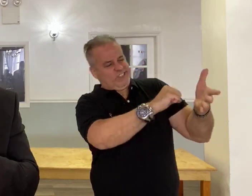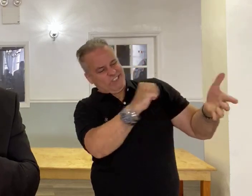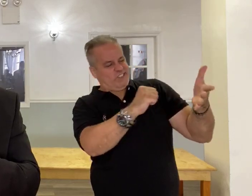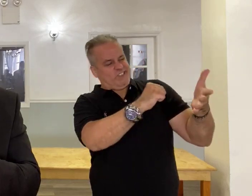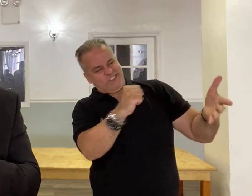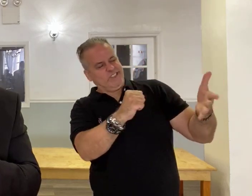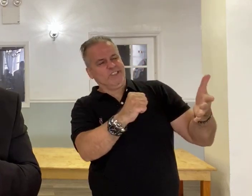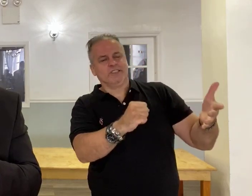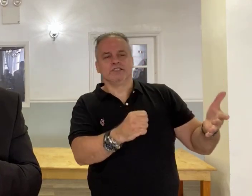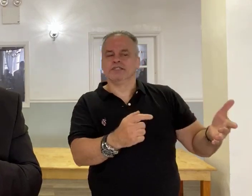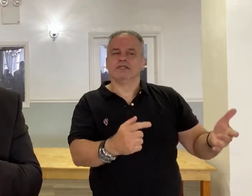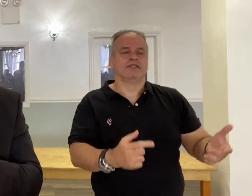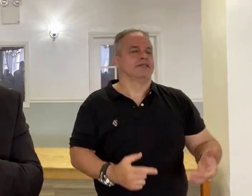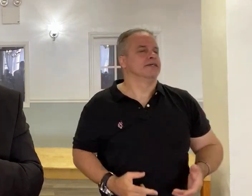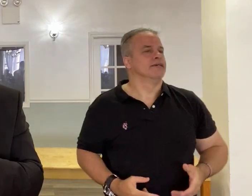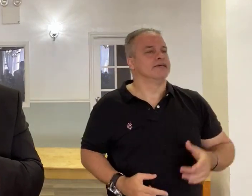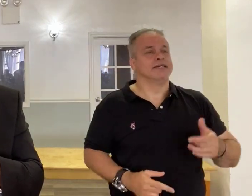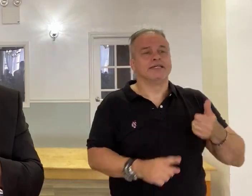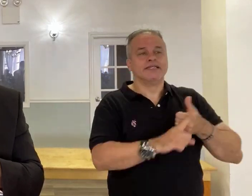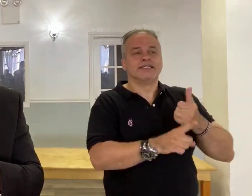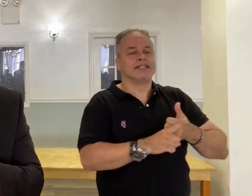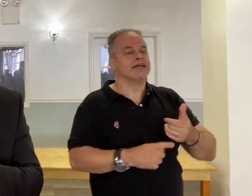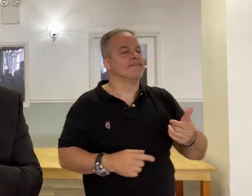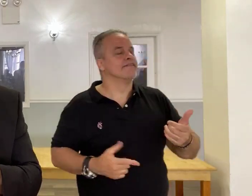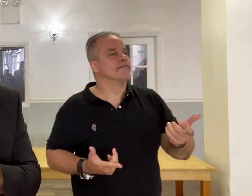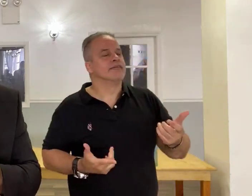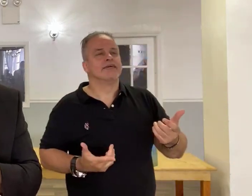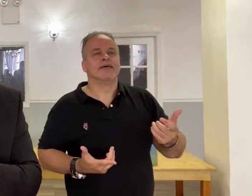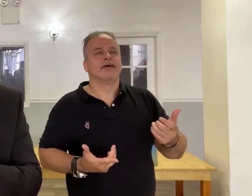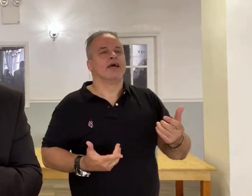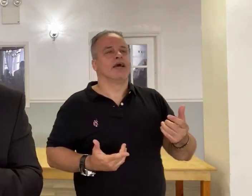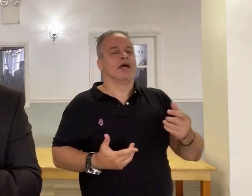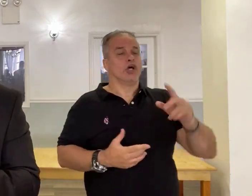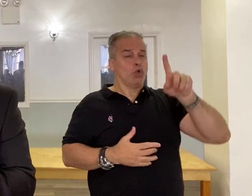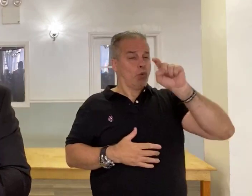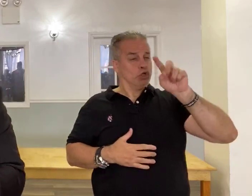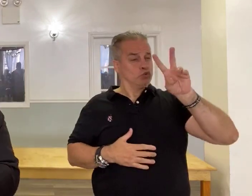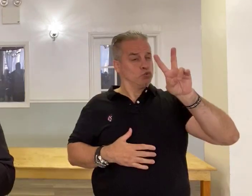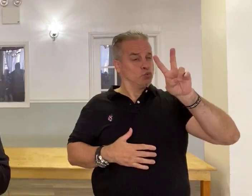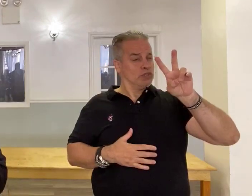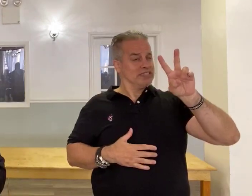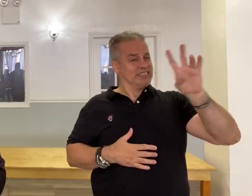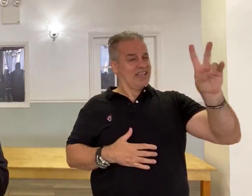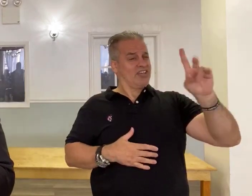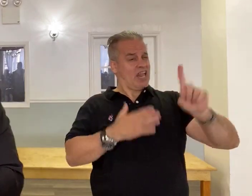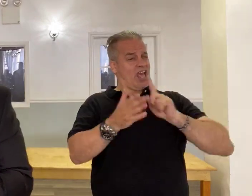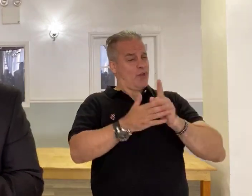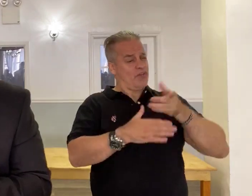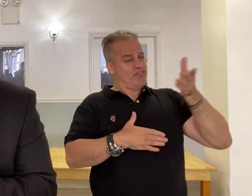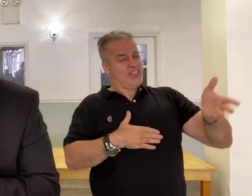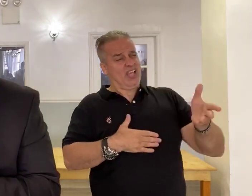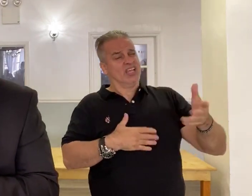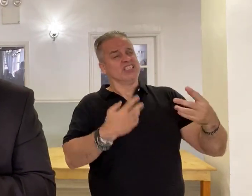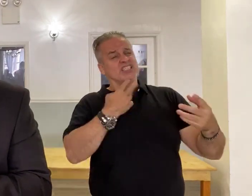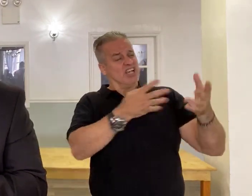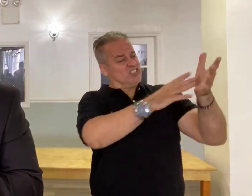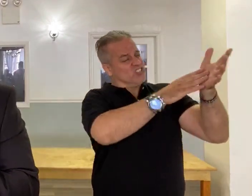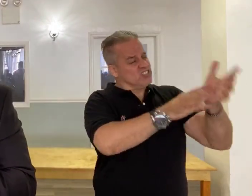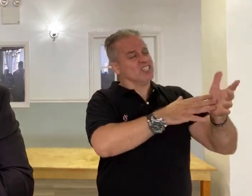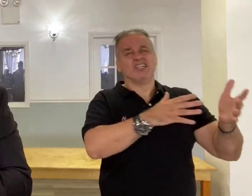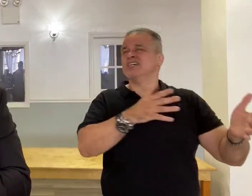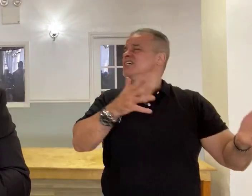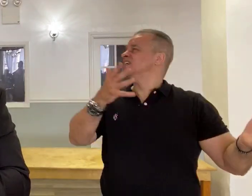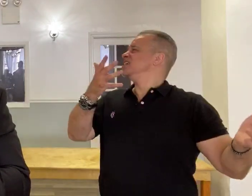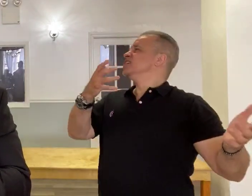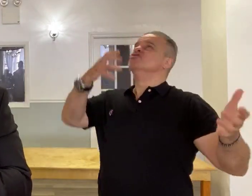he had a vision. A strange vision, actually. He's a single man. And he had a vision